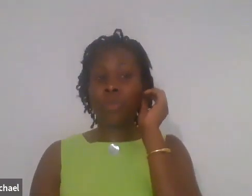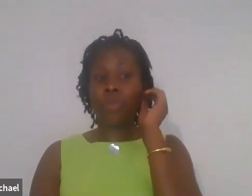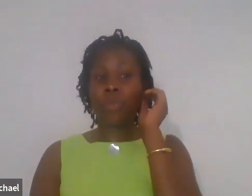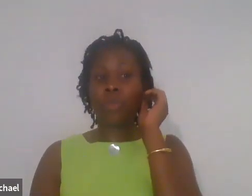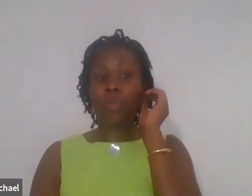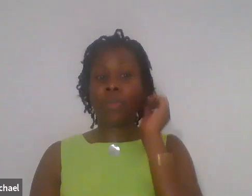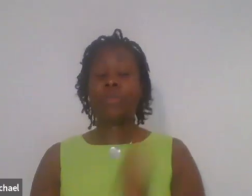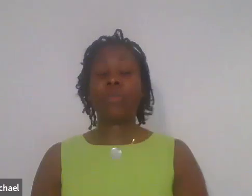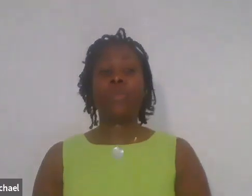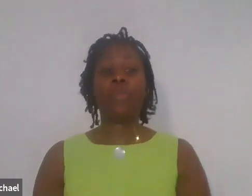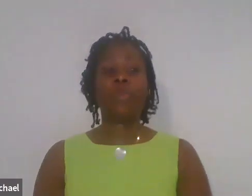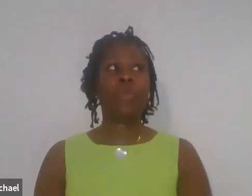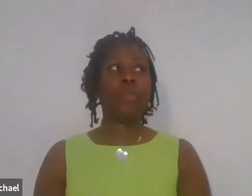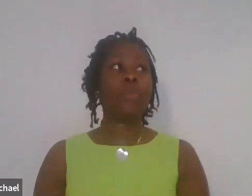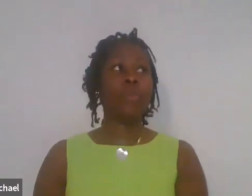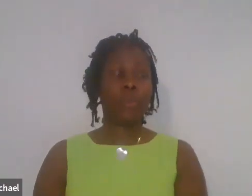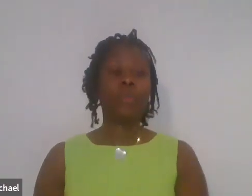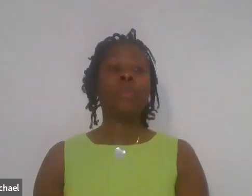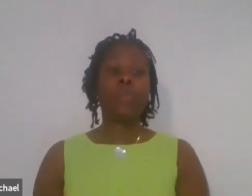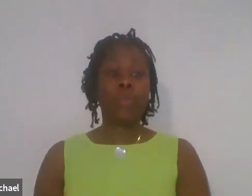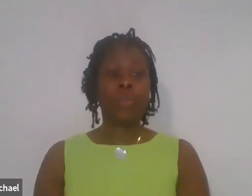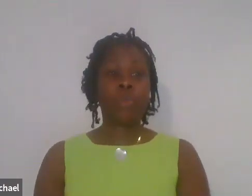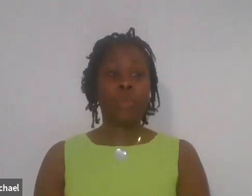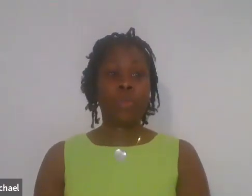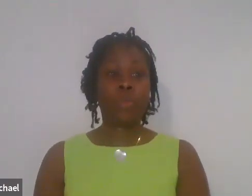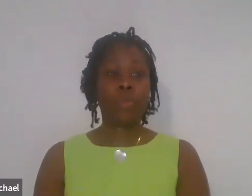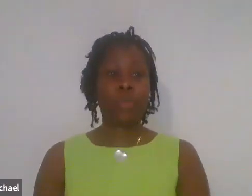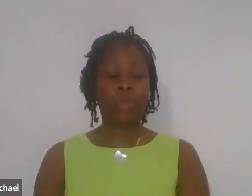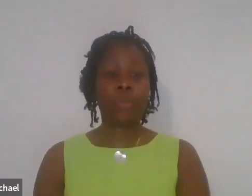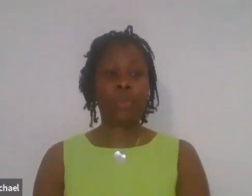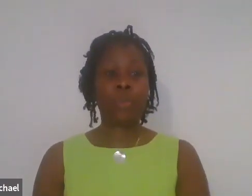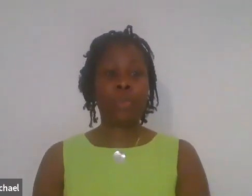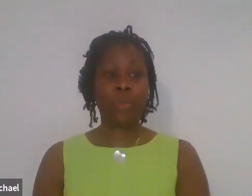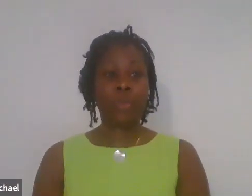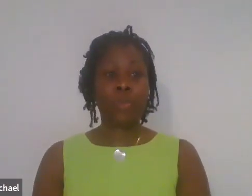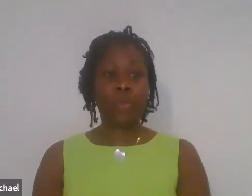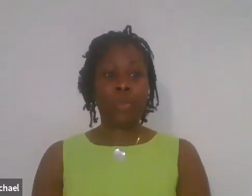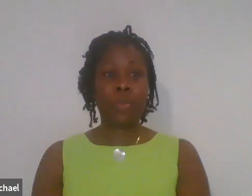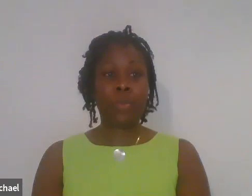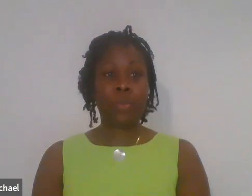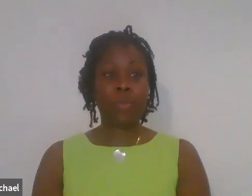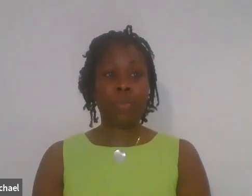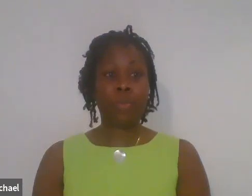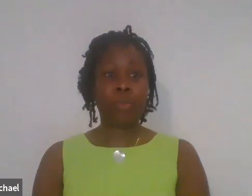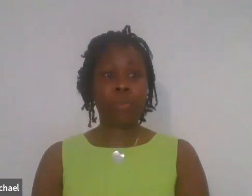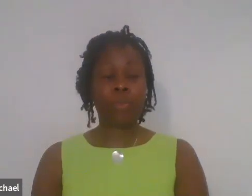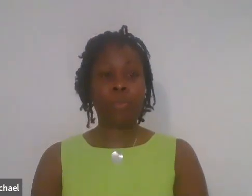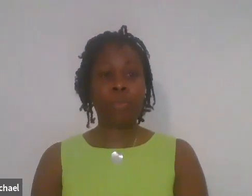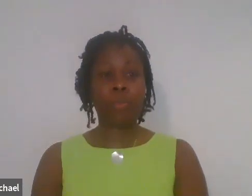Thank you very much, Ashura. So for a little background about the students we have in this session is that